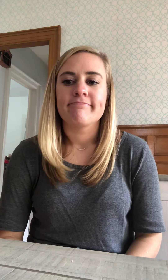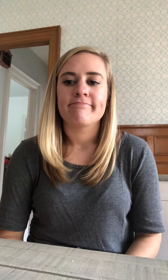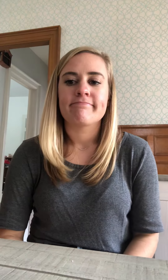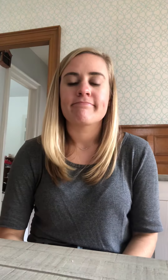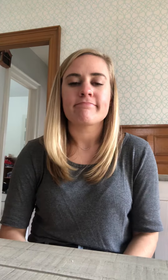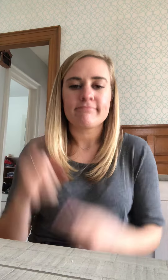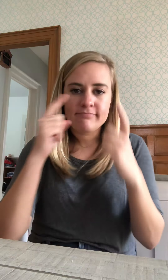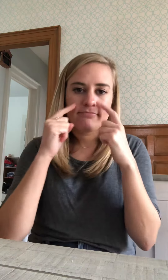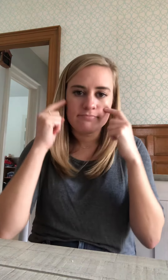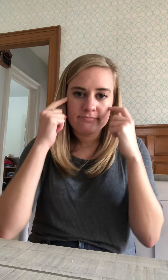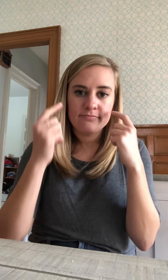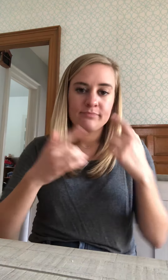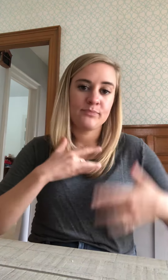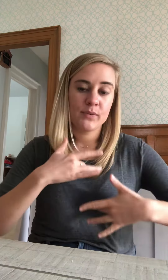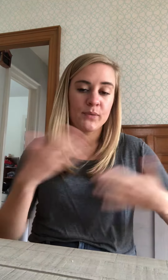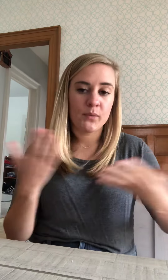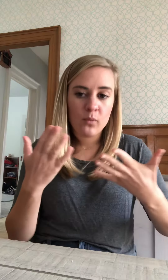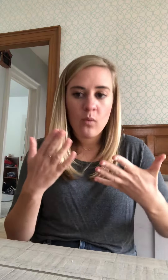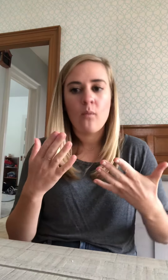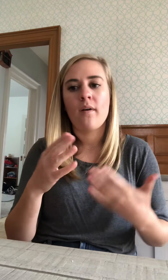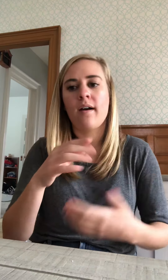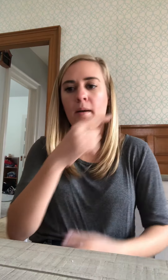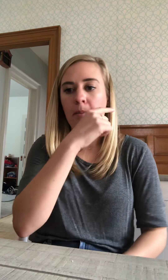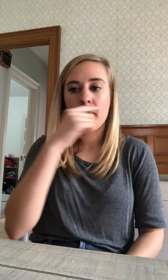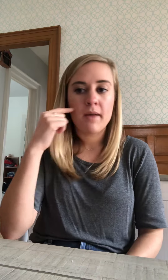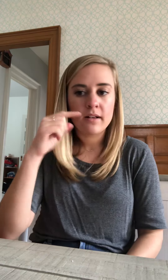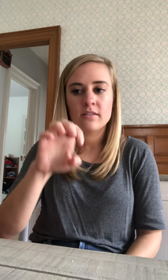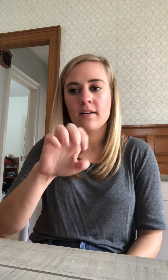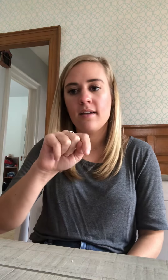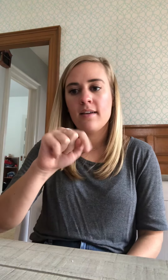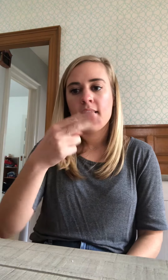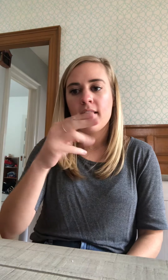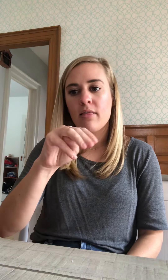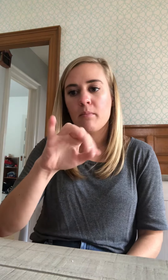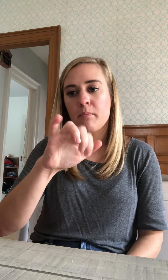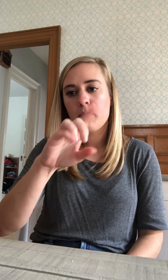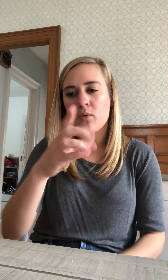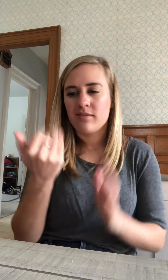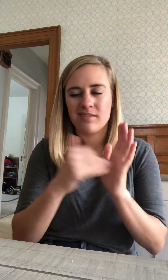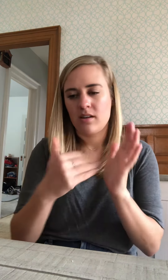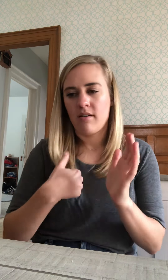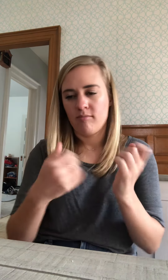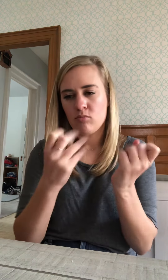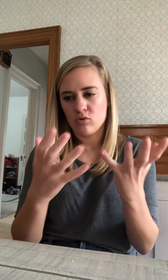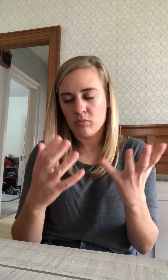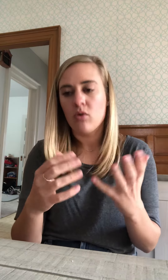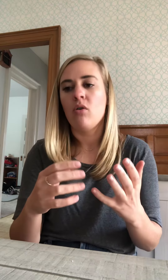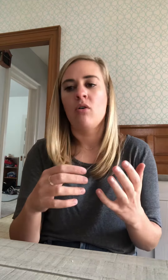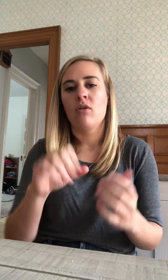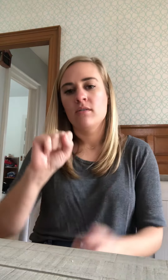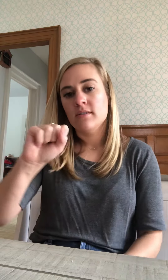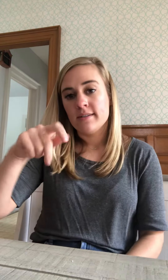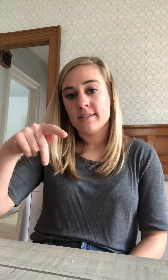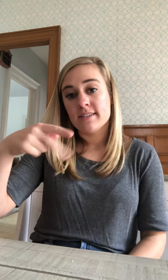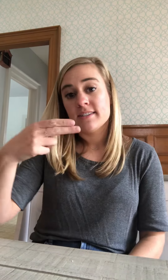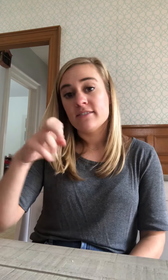about are maxillary ethmoids, and I say there's multiple ethmoid sinuses, sphenoid, which is in the skull base, and